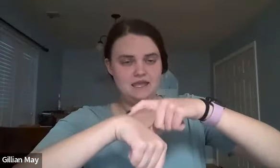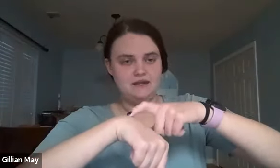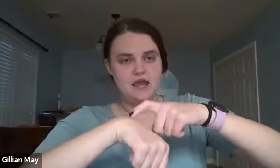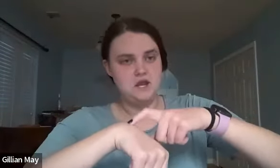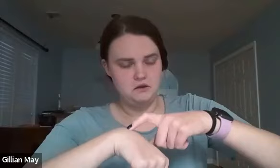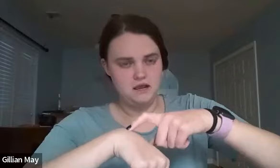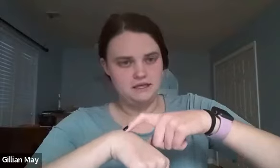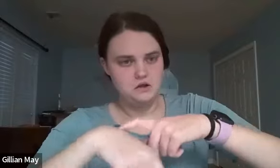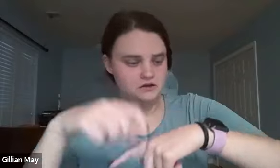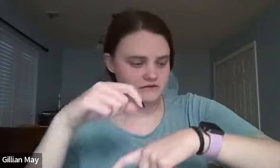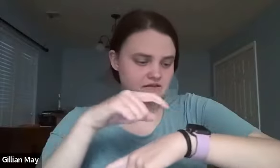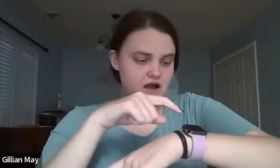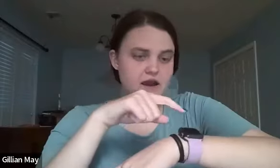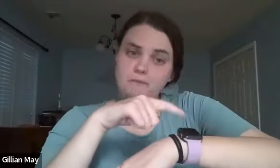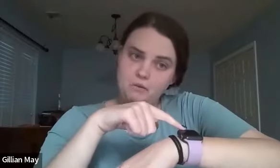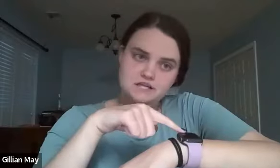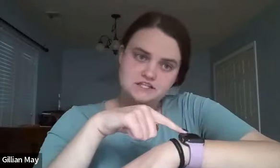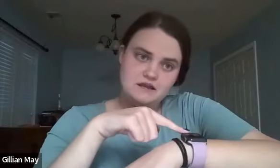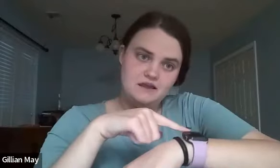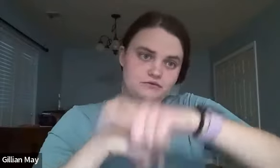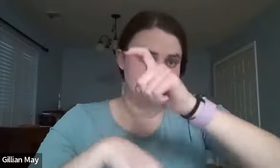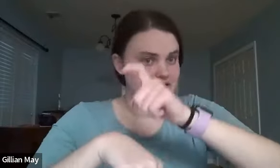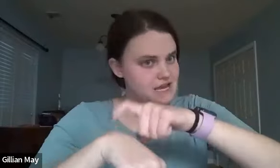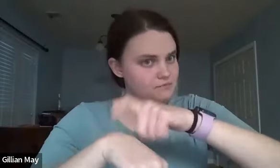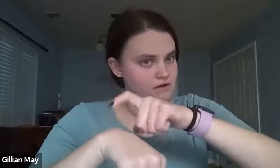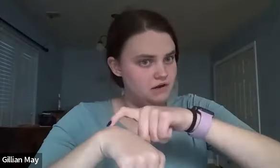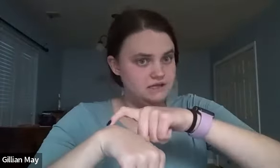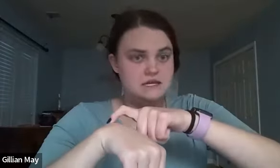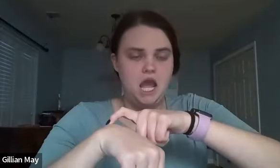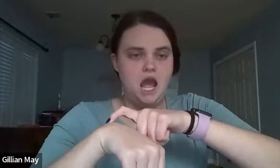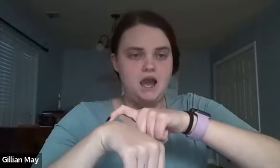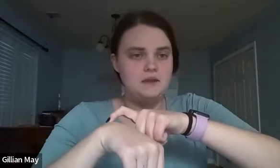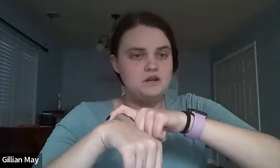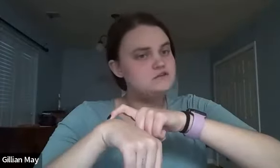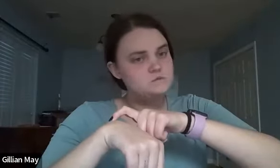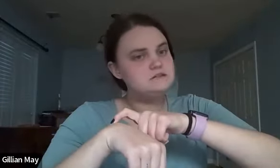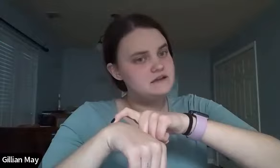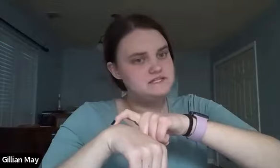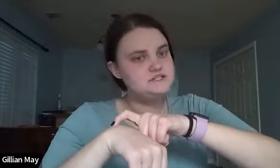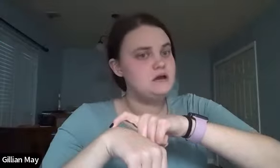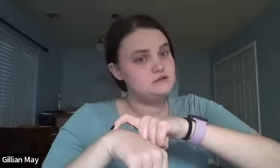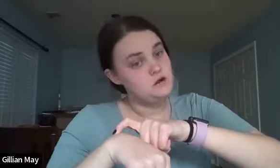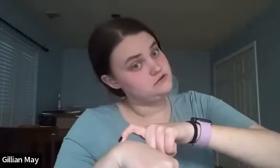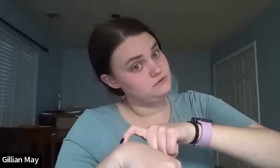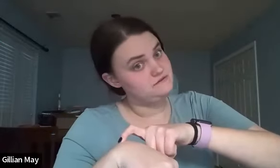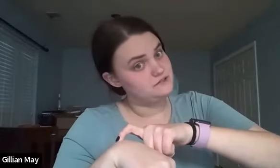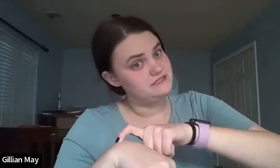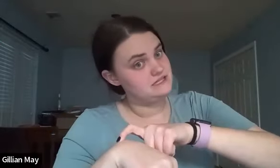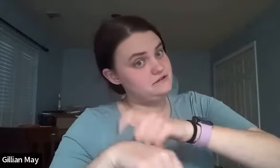And I know I get called on this a lot. My watch is on my left wrist, but I tap on my right. I'm one of those weird lefties who has their watch on their left wrist instead of their